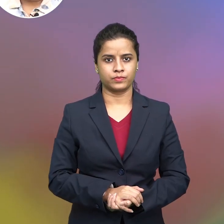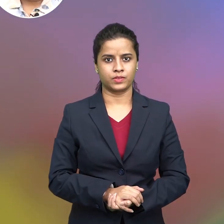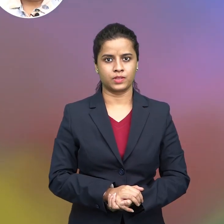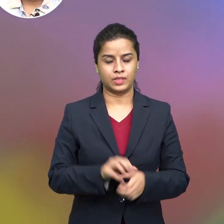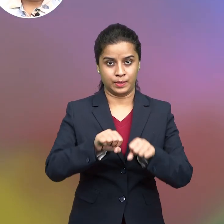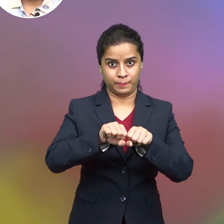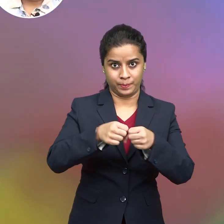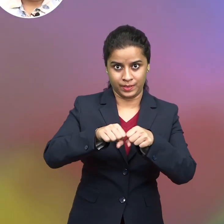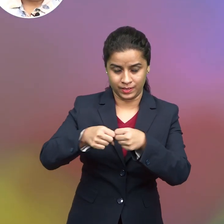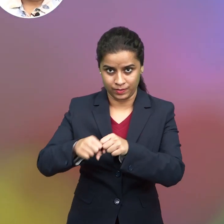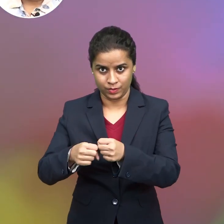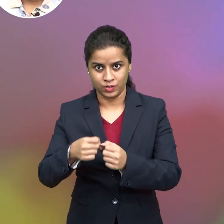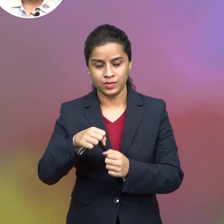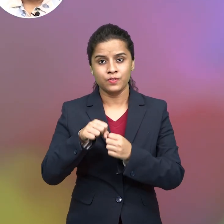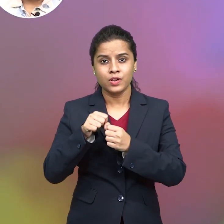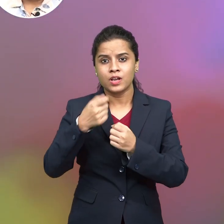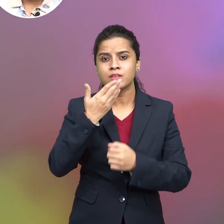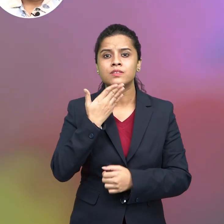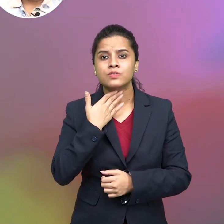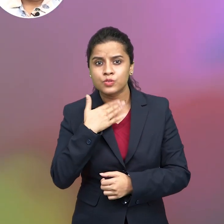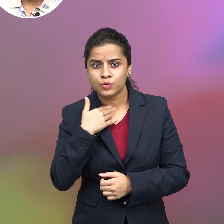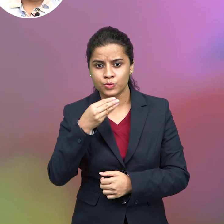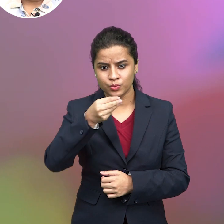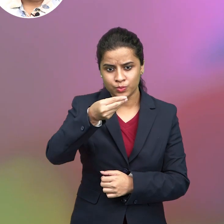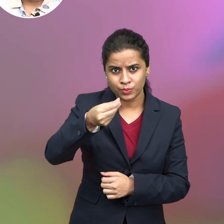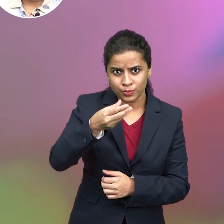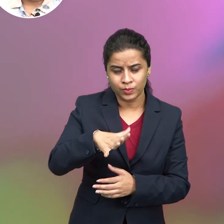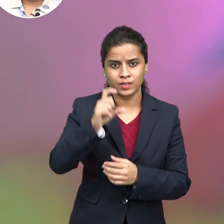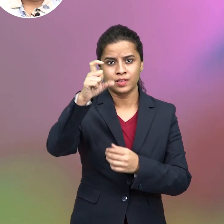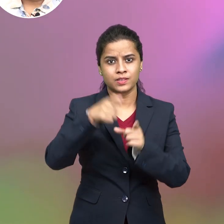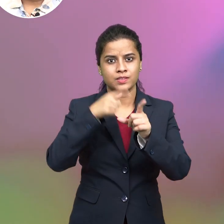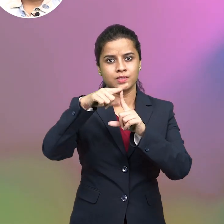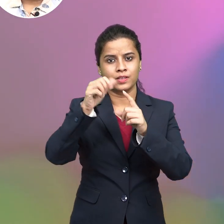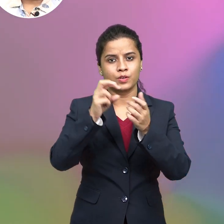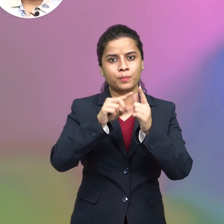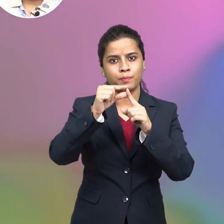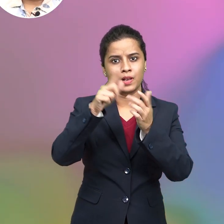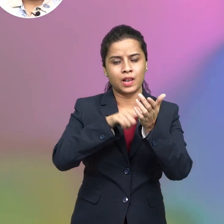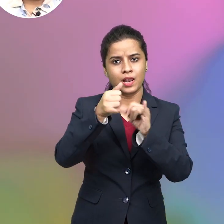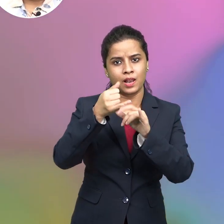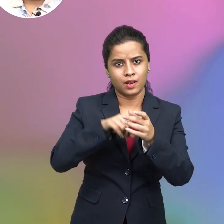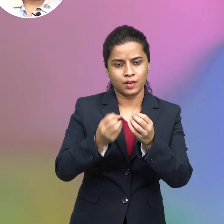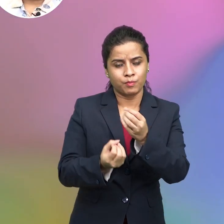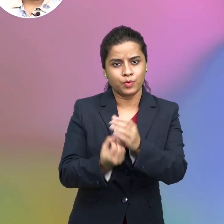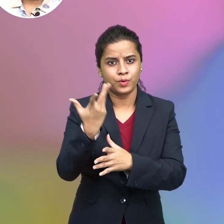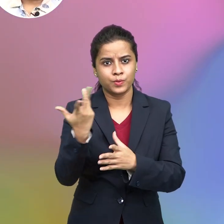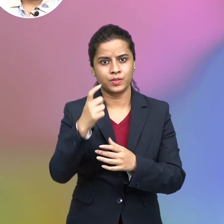The breakdown of sugars in the cytoplasm produces carbon